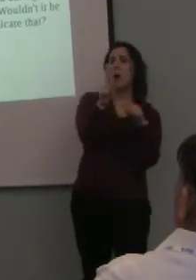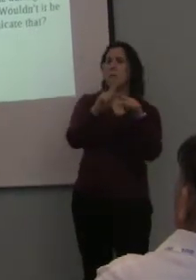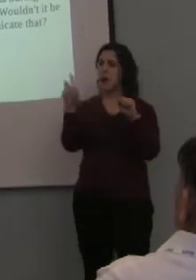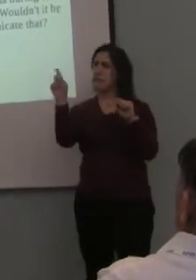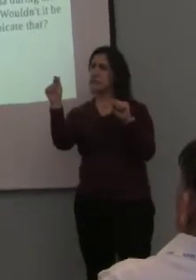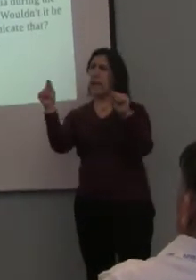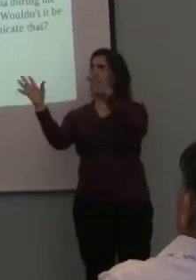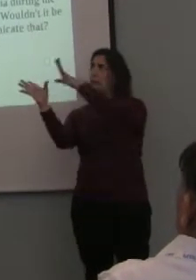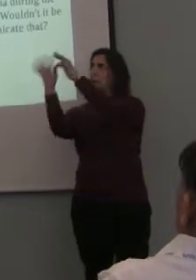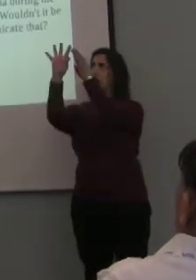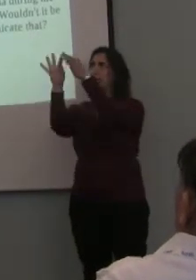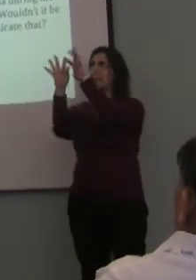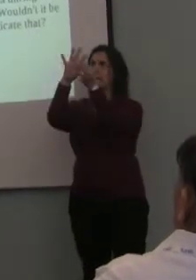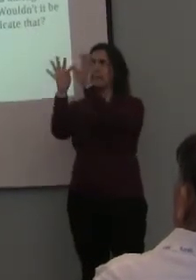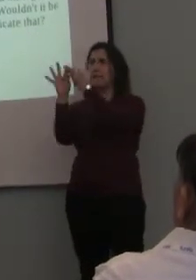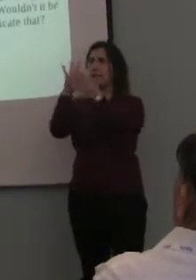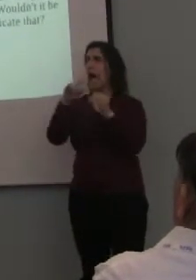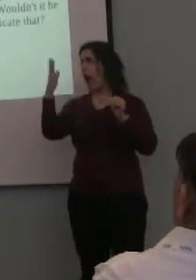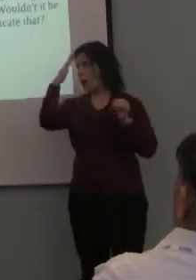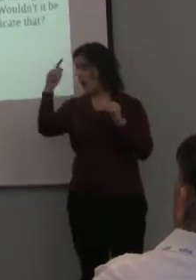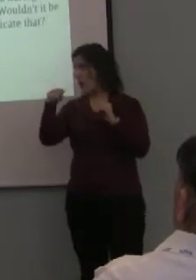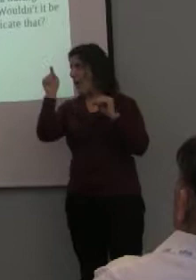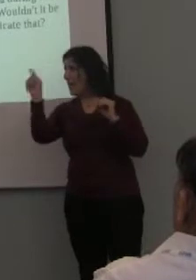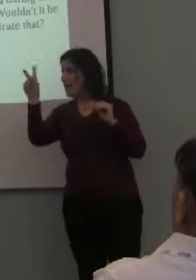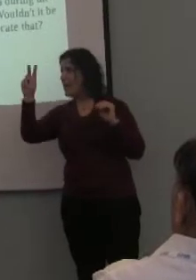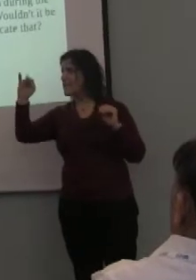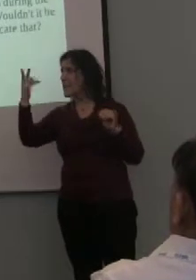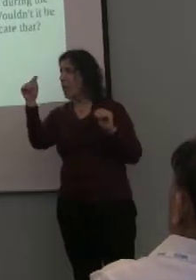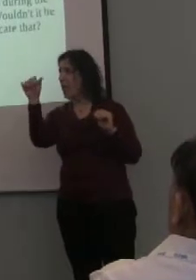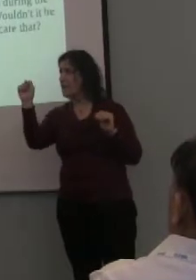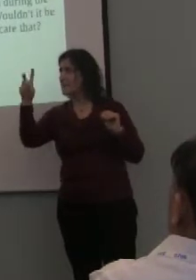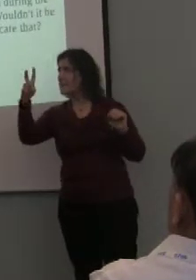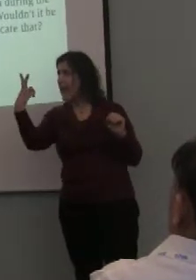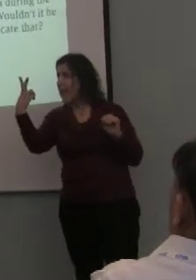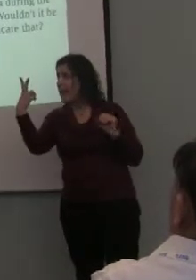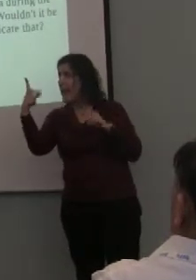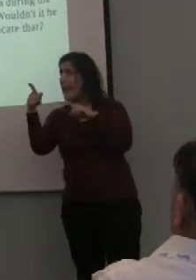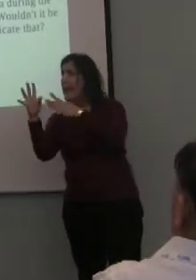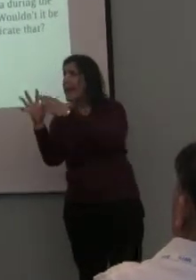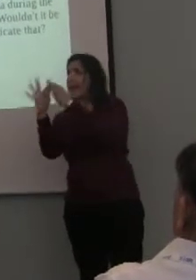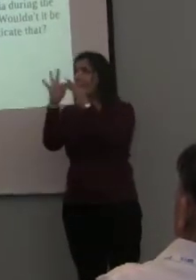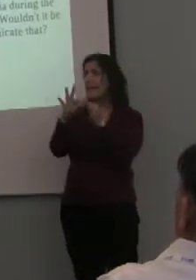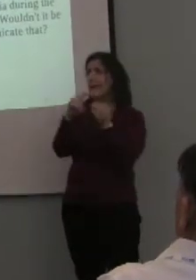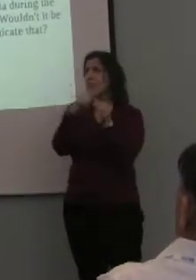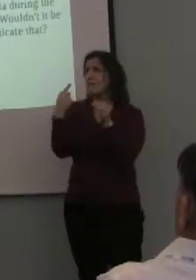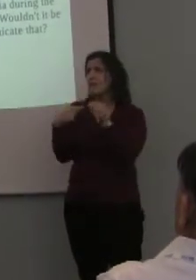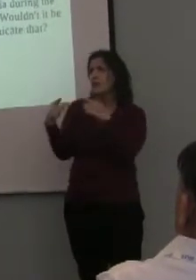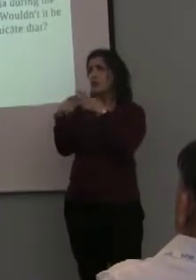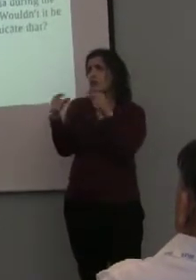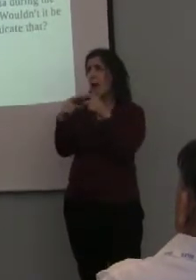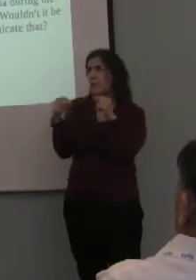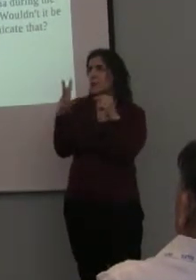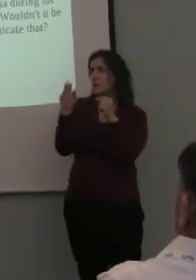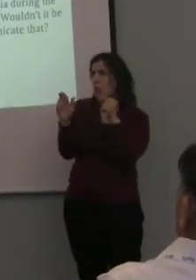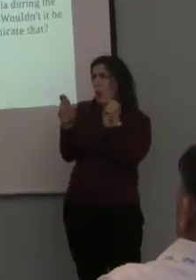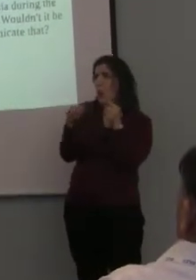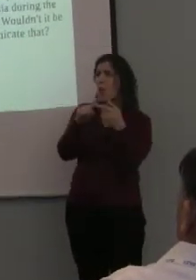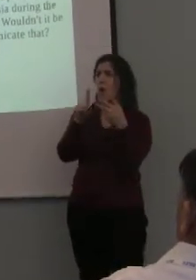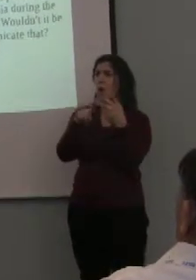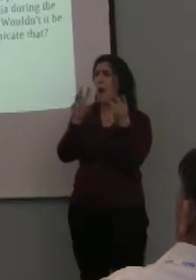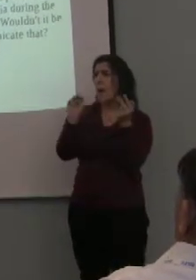linking. Let's take things we know about Nicholas II, about Russo-Japanese War, about Manchuria, and